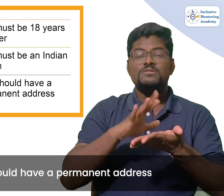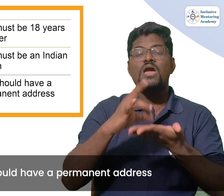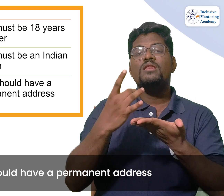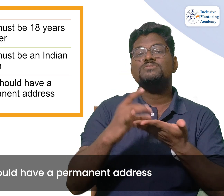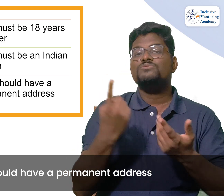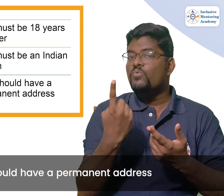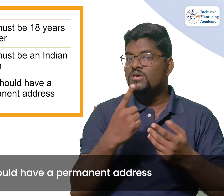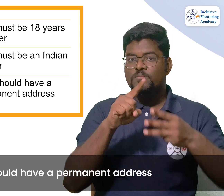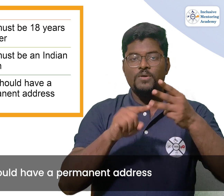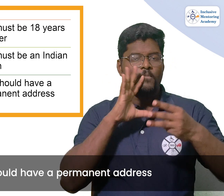address.